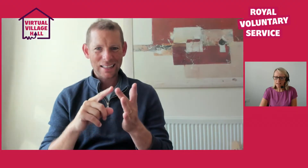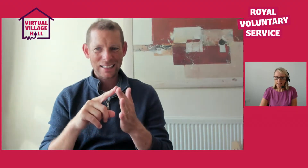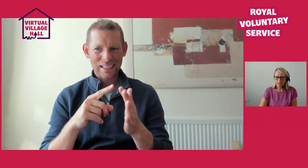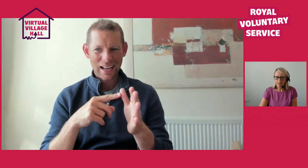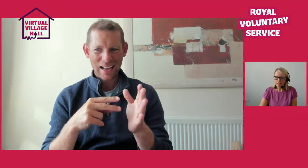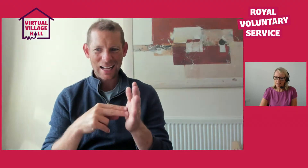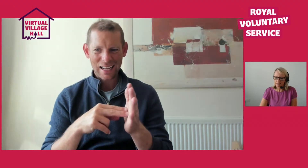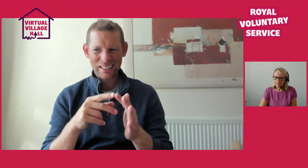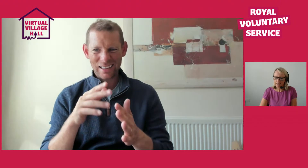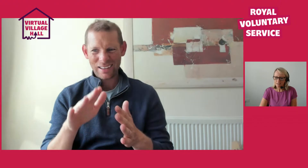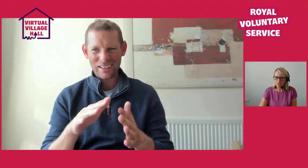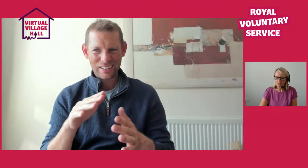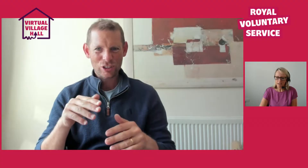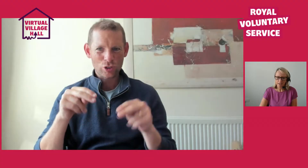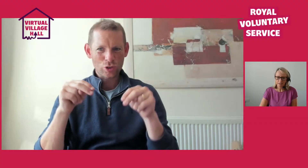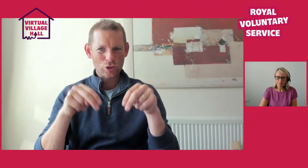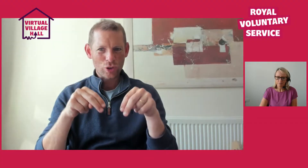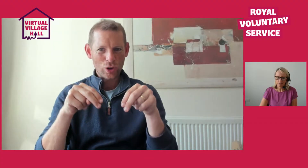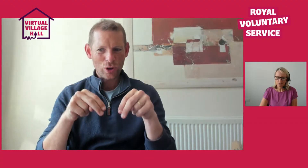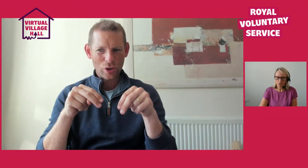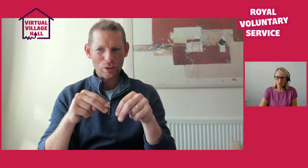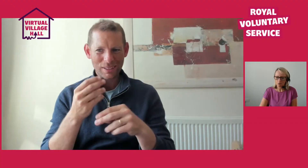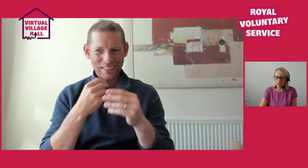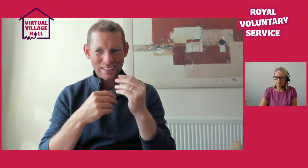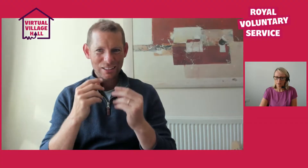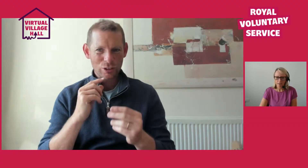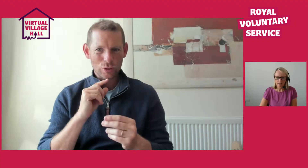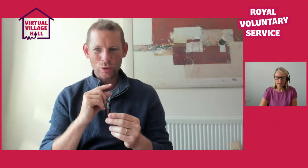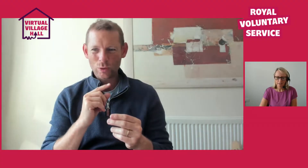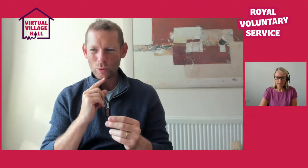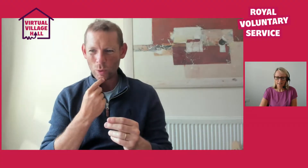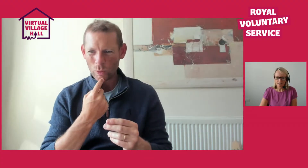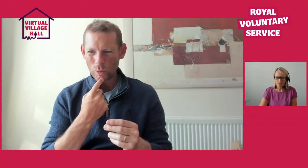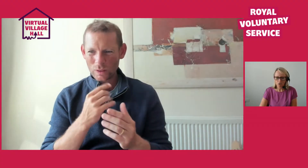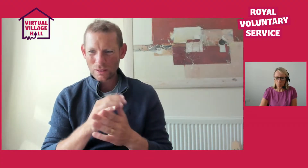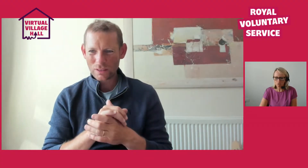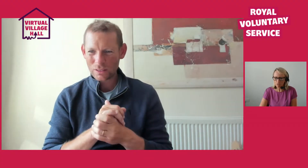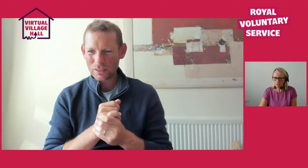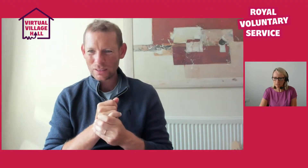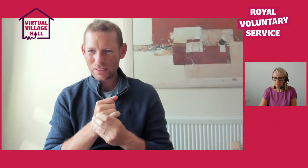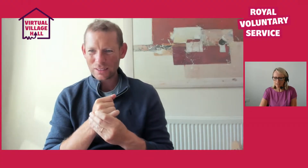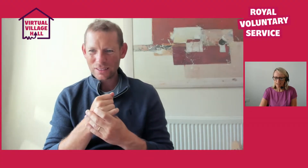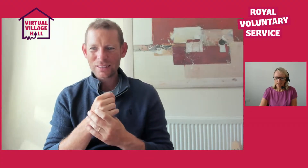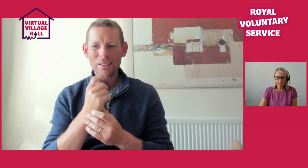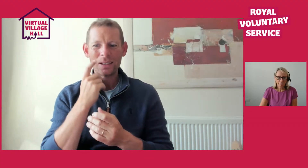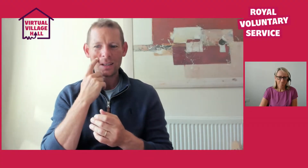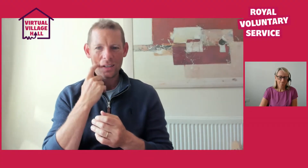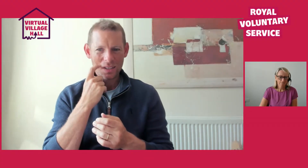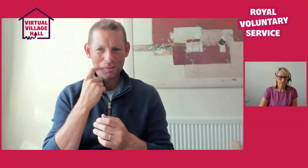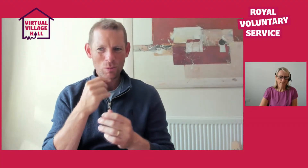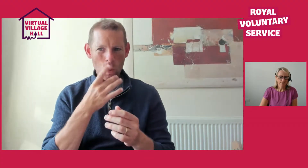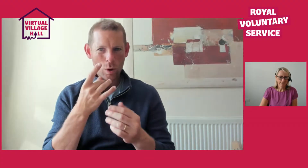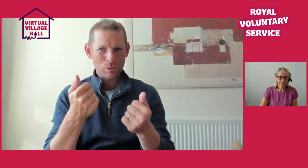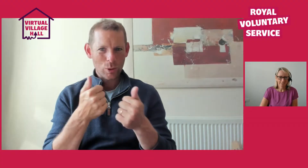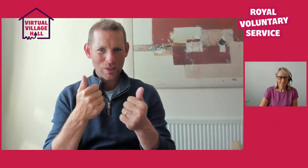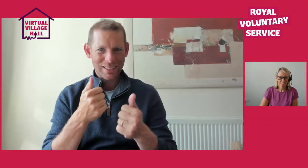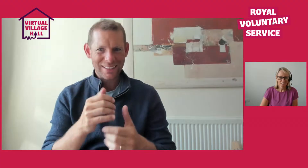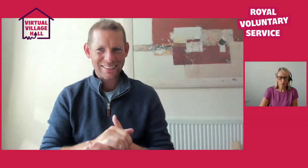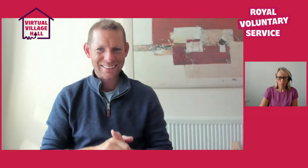Oh, Kellyanne's just saying her dog had been eating stones. Oh